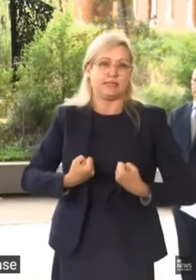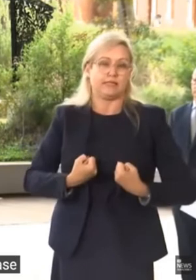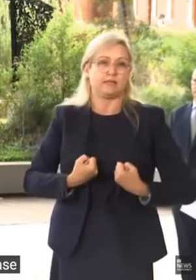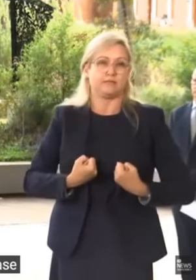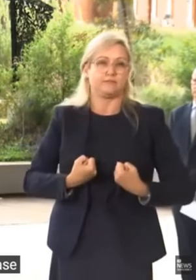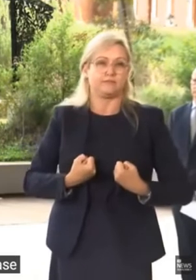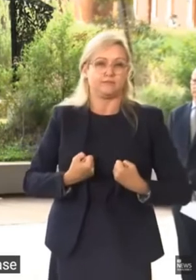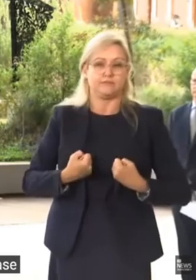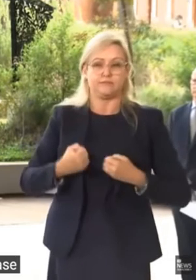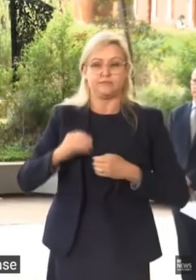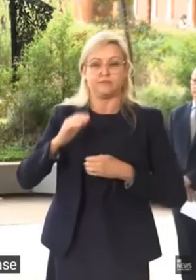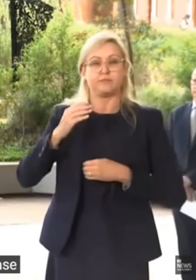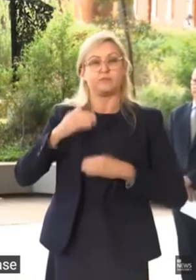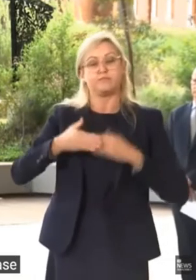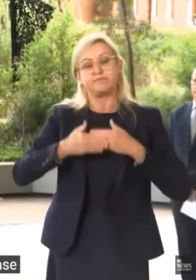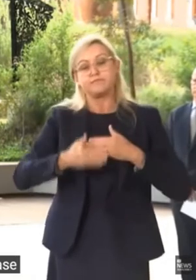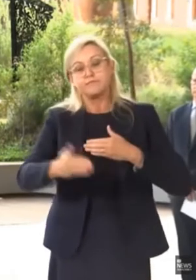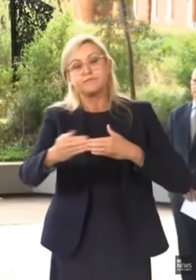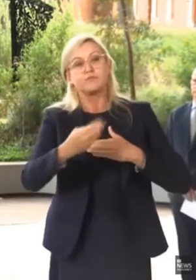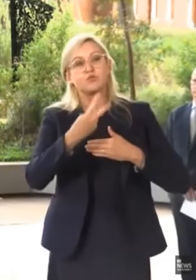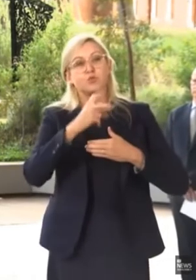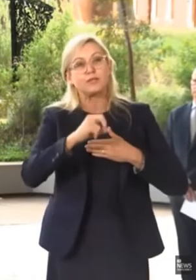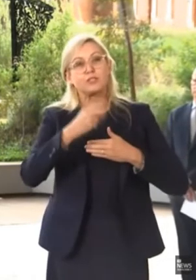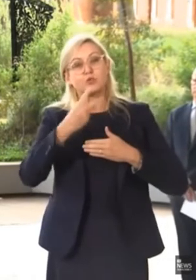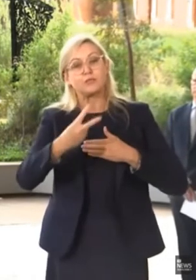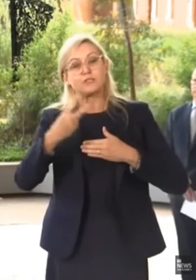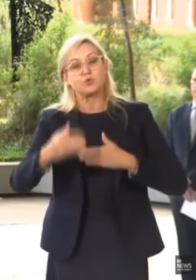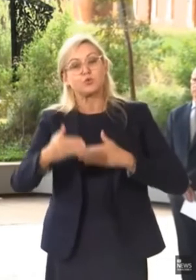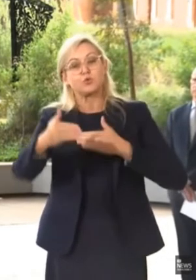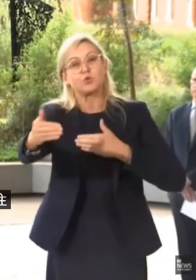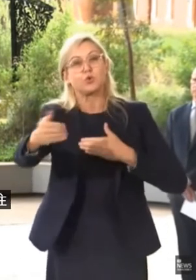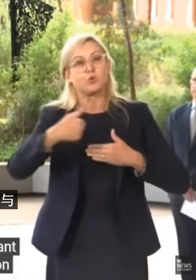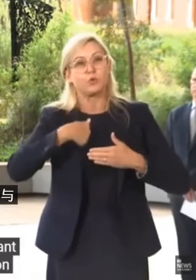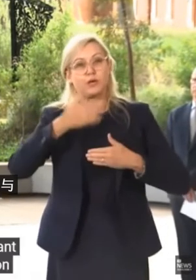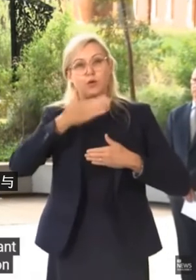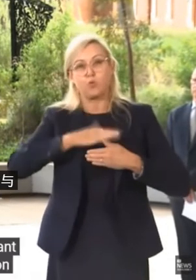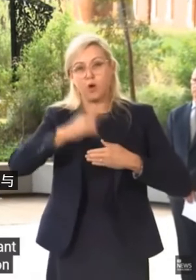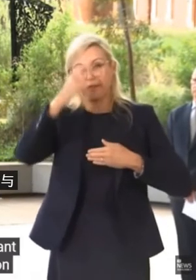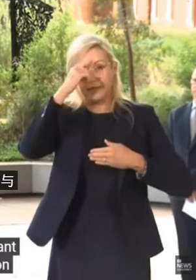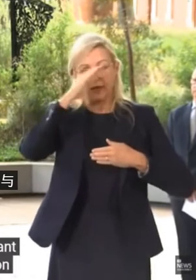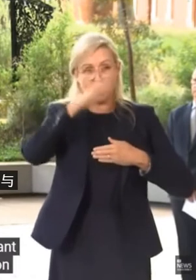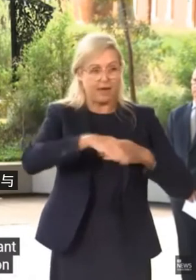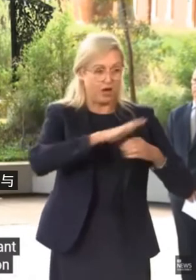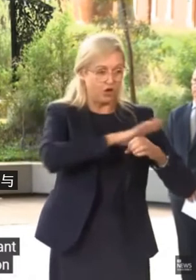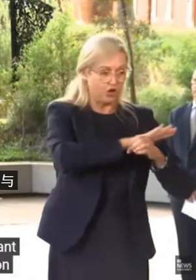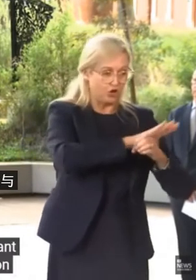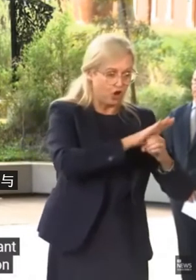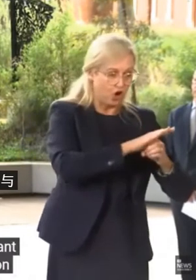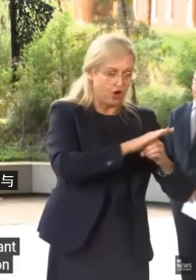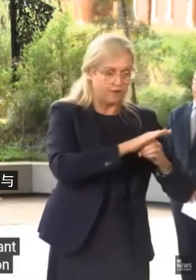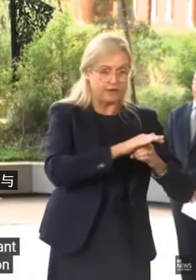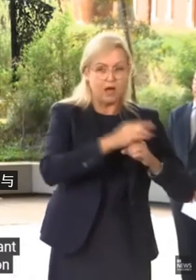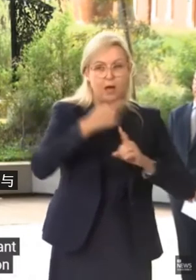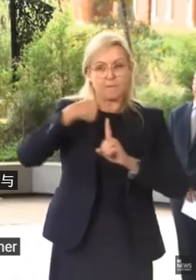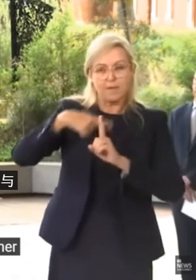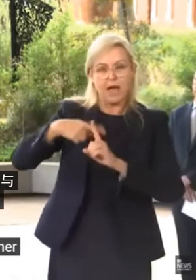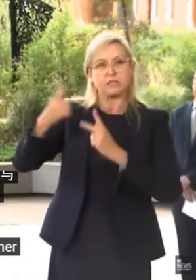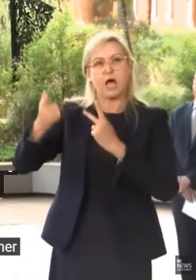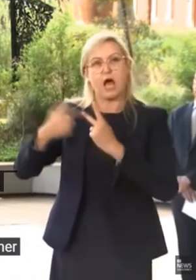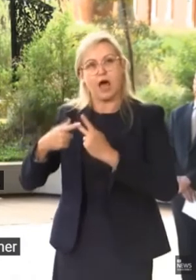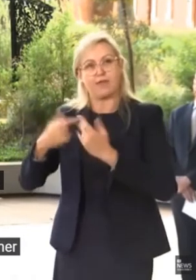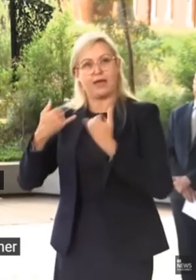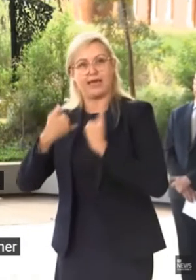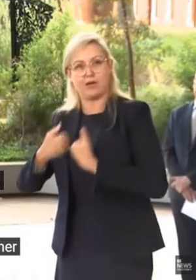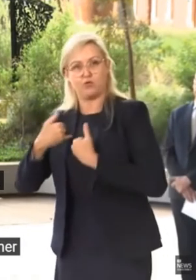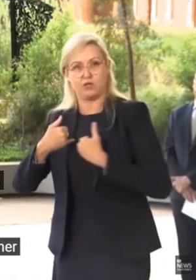During 2022, it will be important that we balance our focus on COVID with the focuses on other chronic diseases